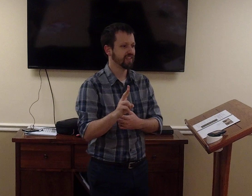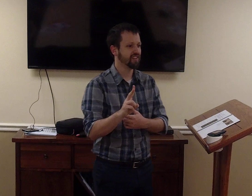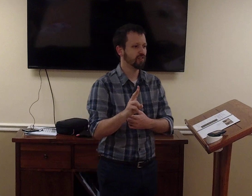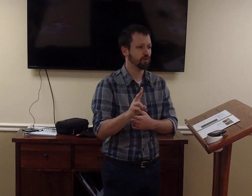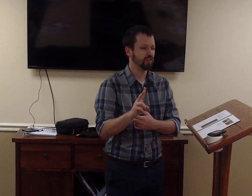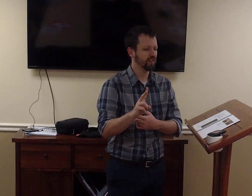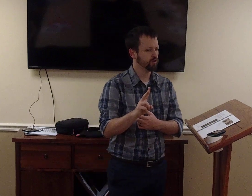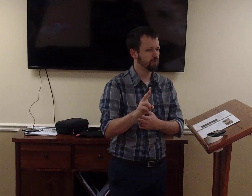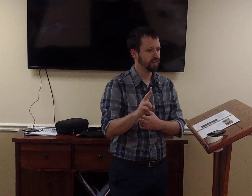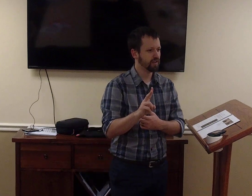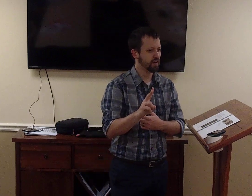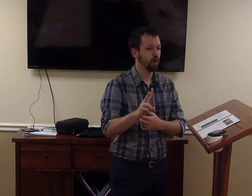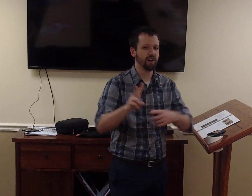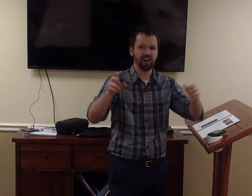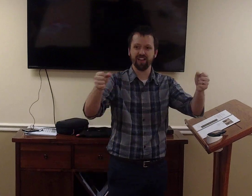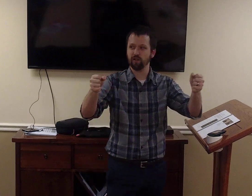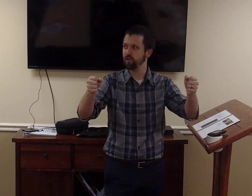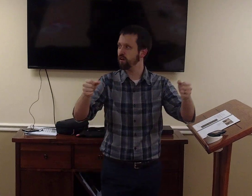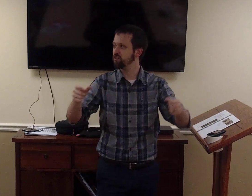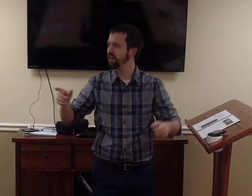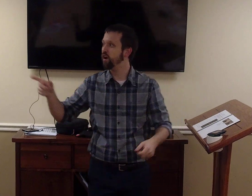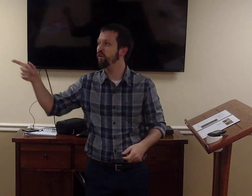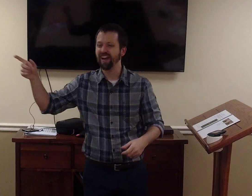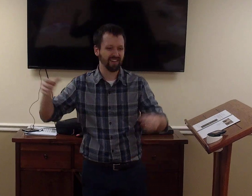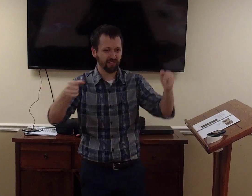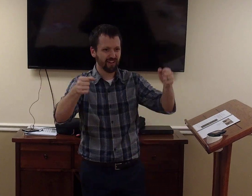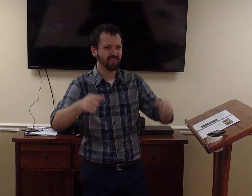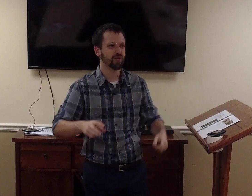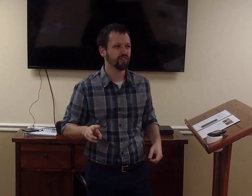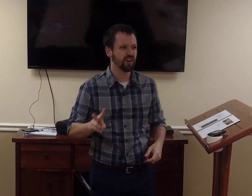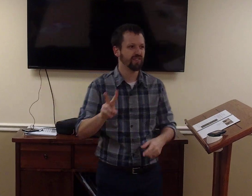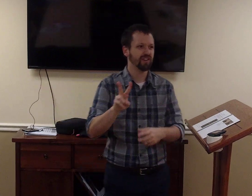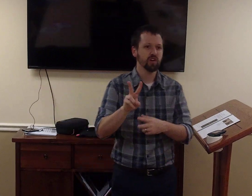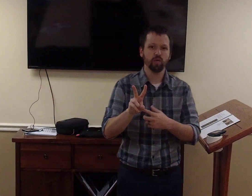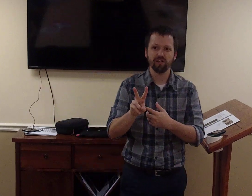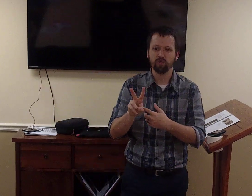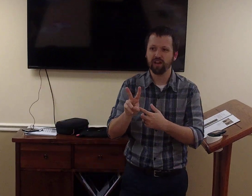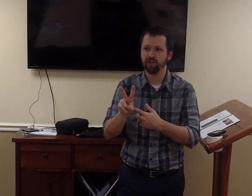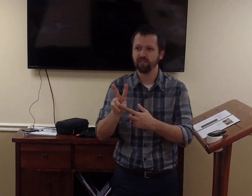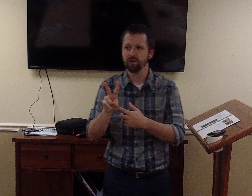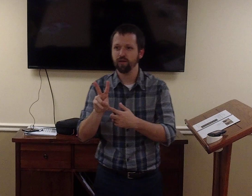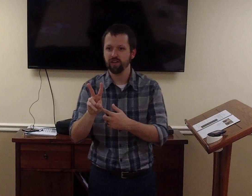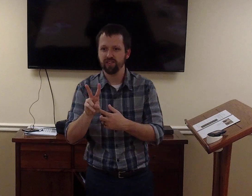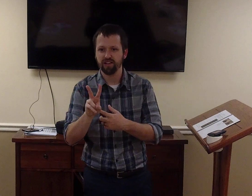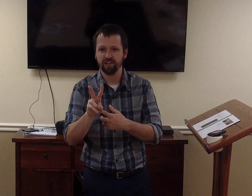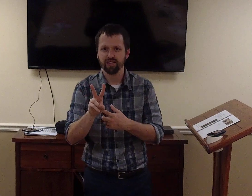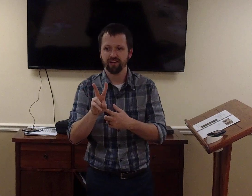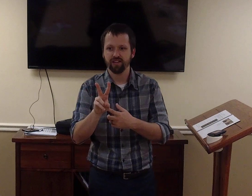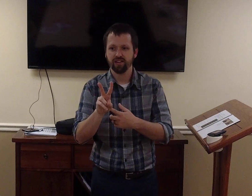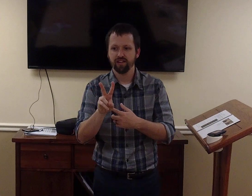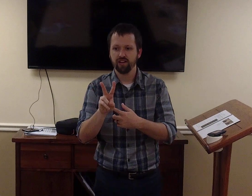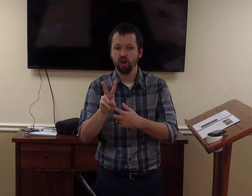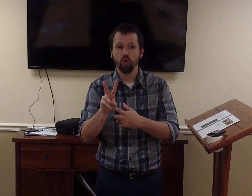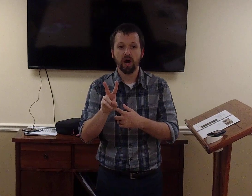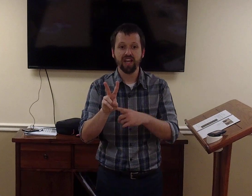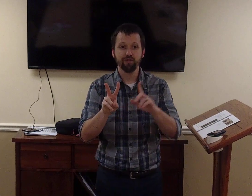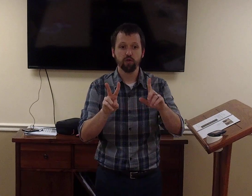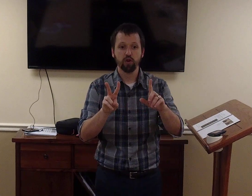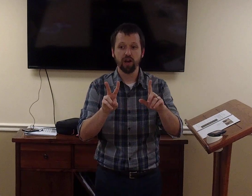and 2. Oh, where your hands are when you're driving. Oh, yeah, like where your hands are when you're driving. What else do we got? What do you think? What if, here